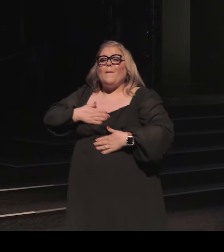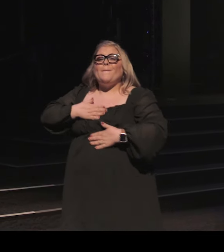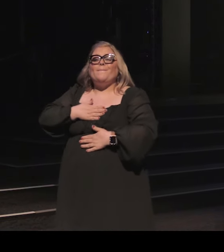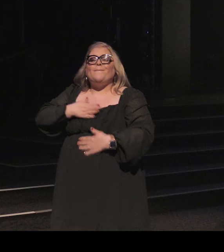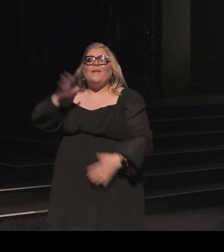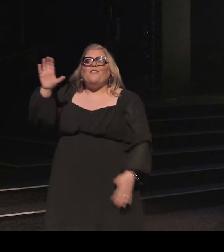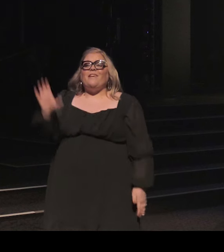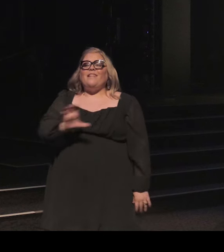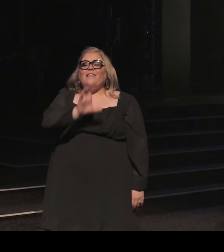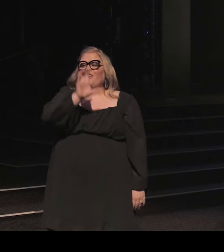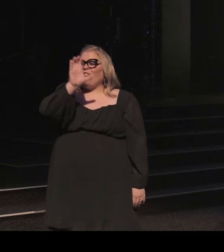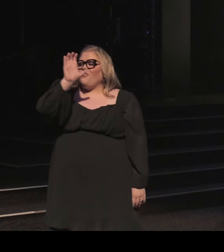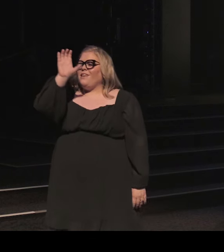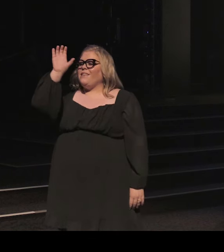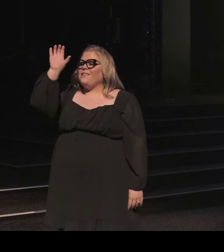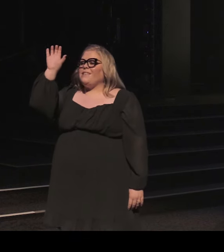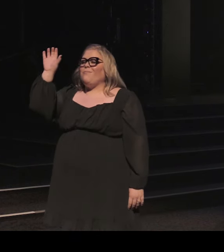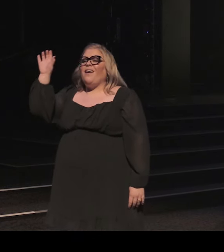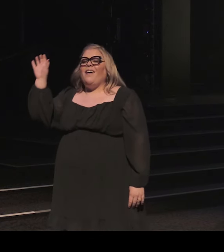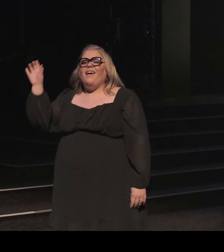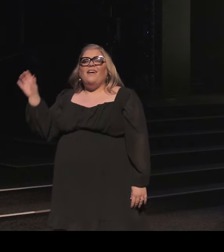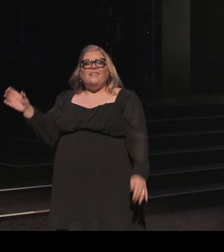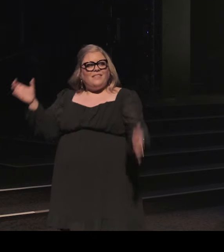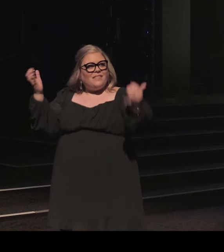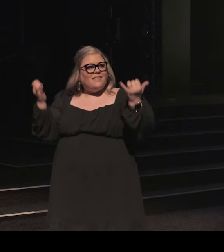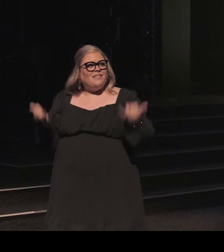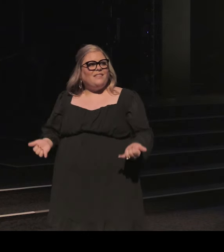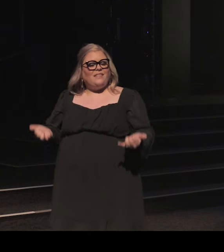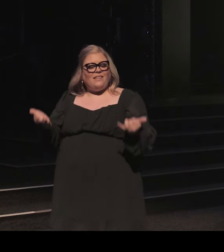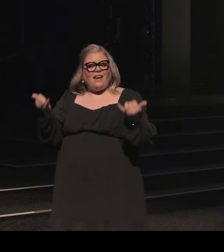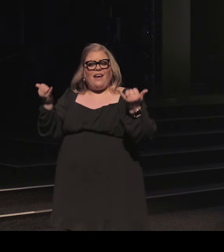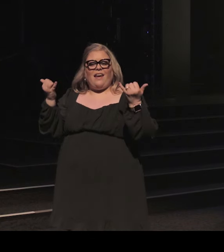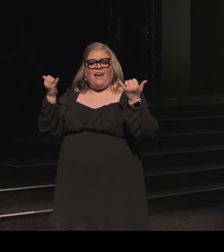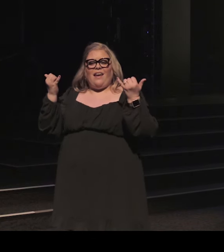A merry little Christmas